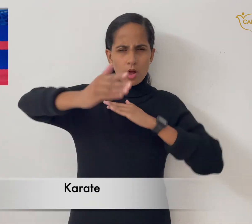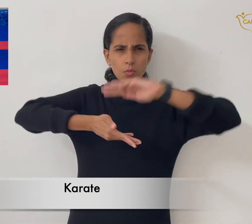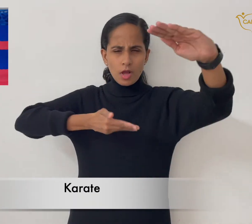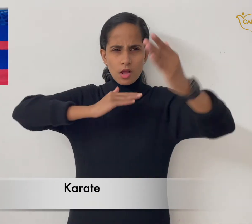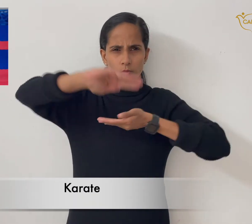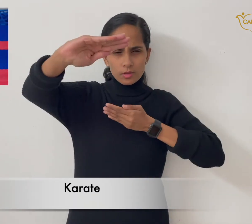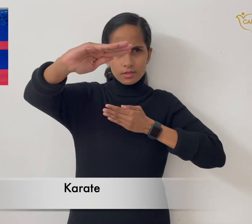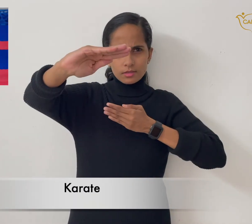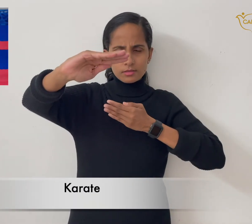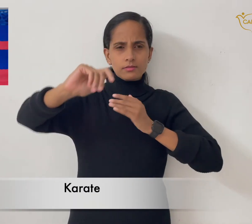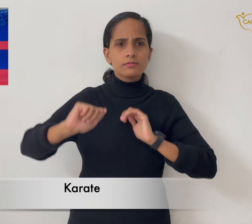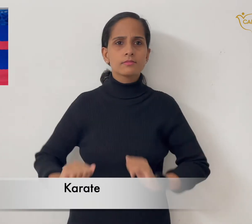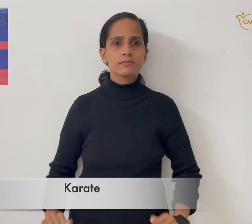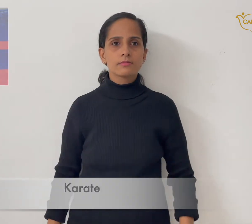Karate.